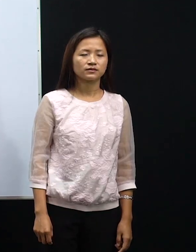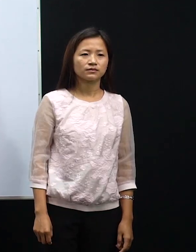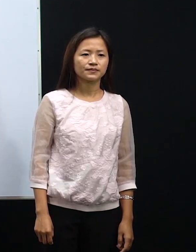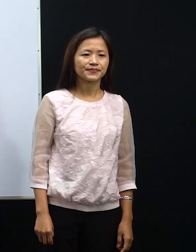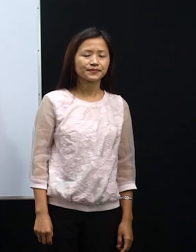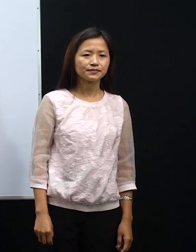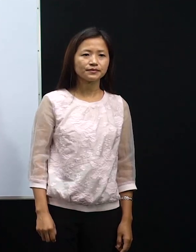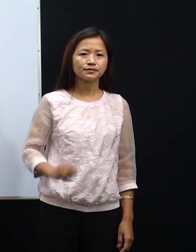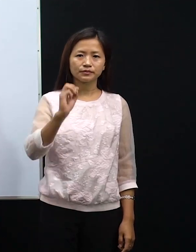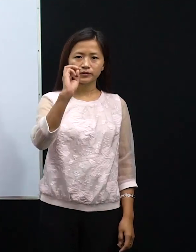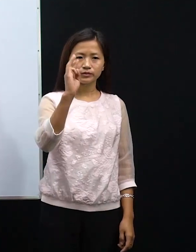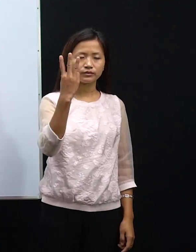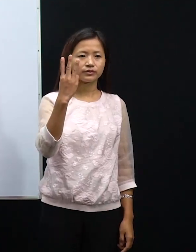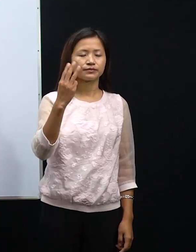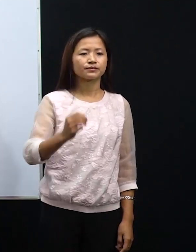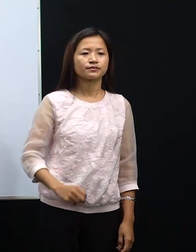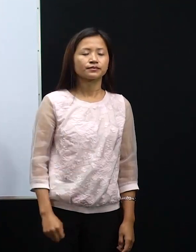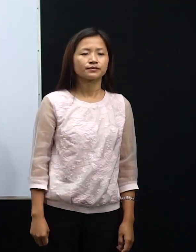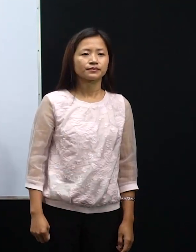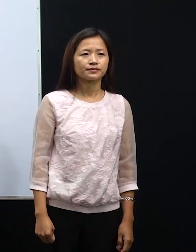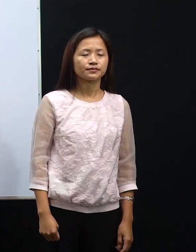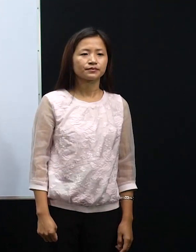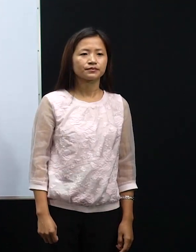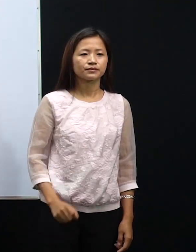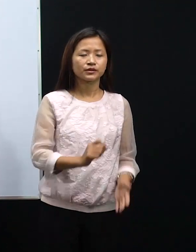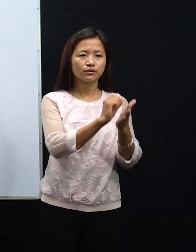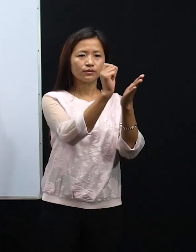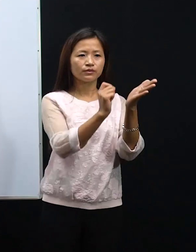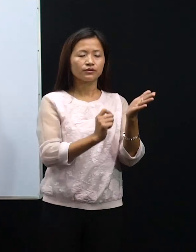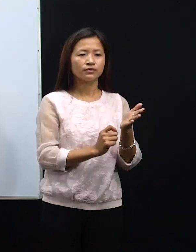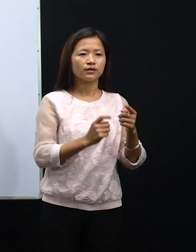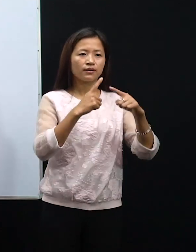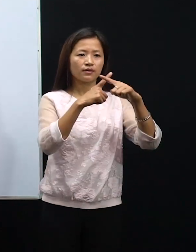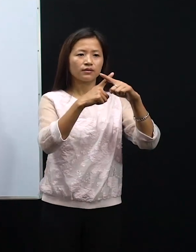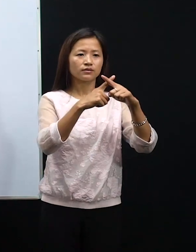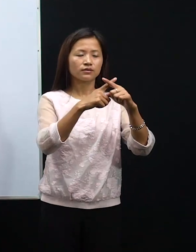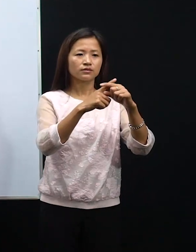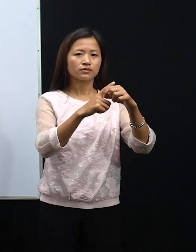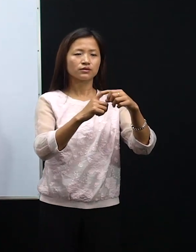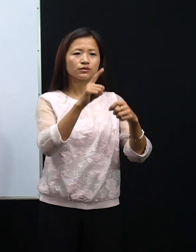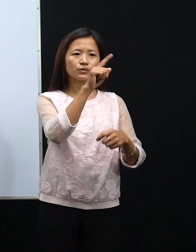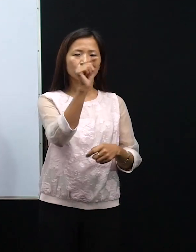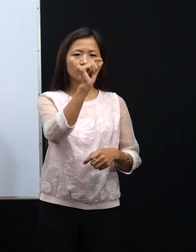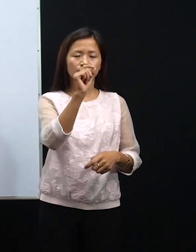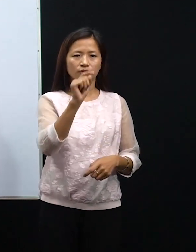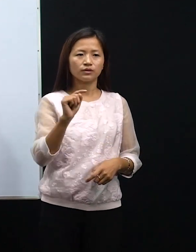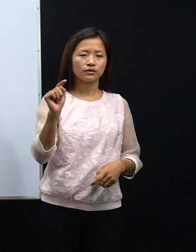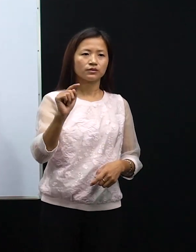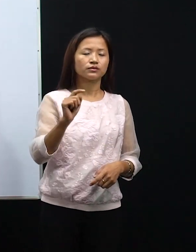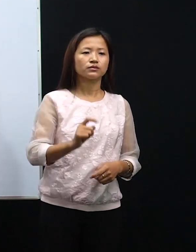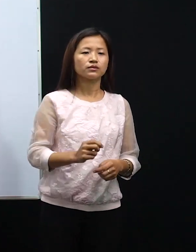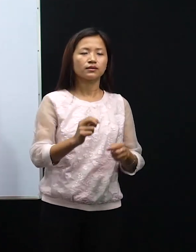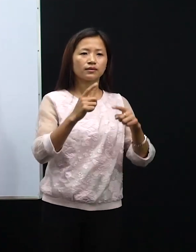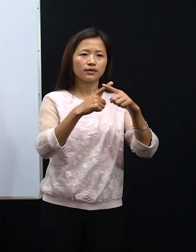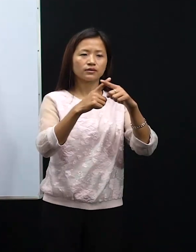means 3. So we will be writing, for example, x square plus x plus